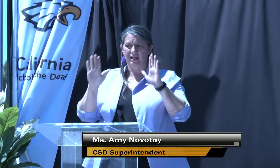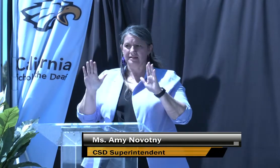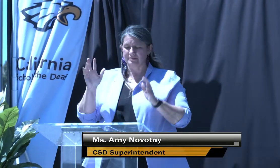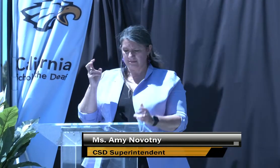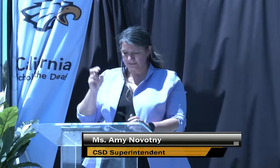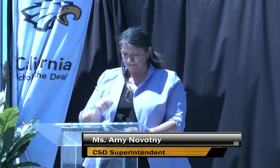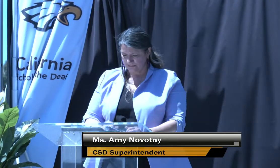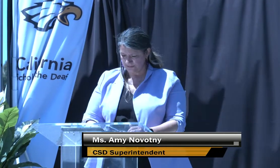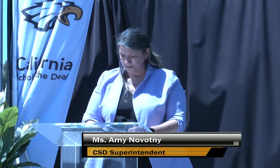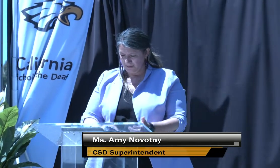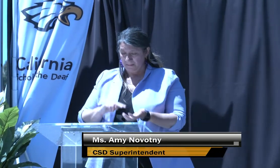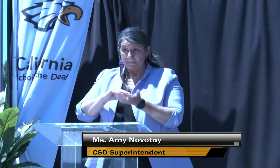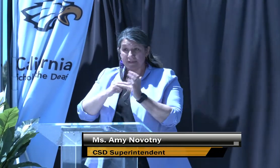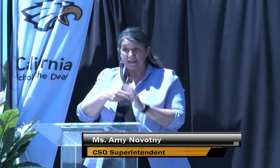journey into excellence.